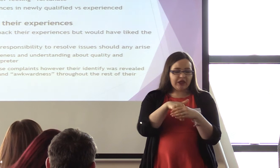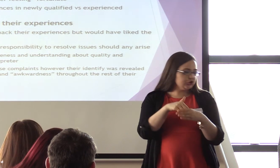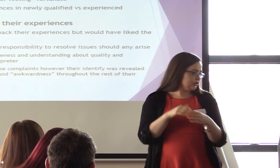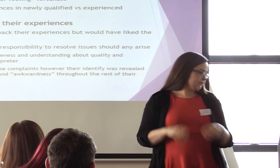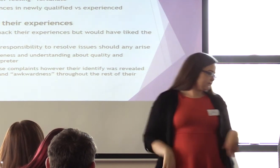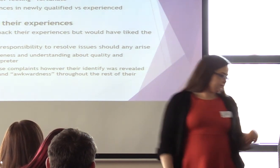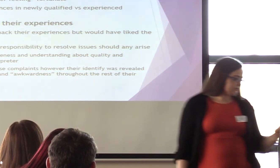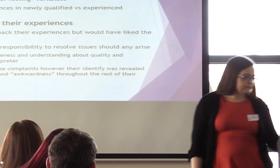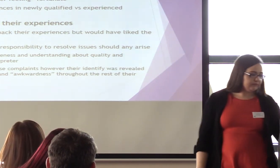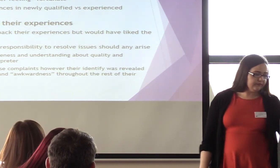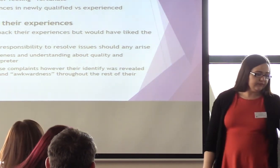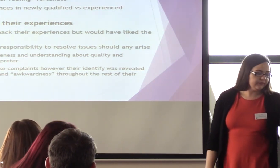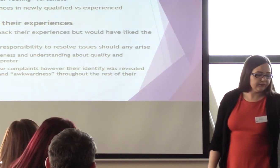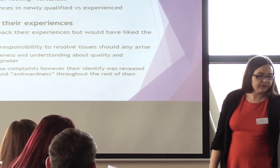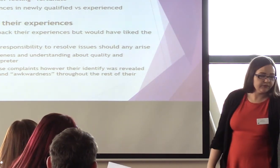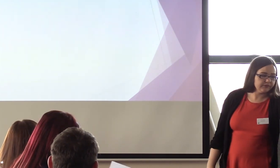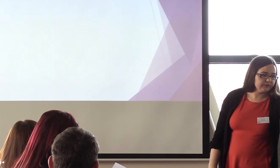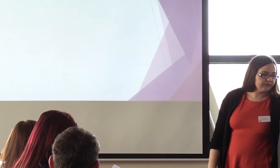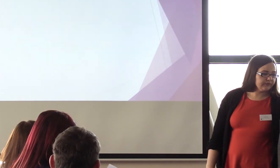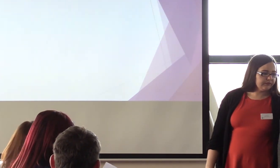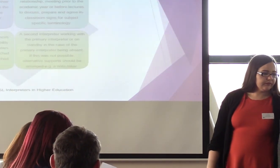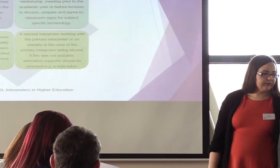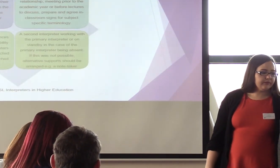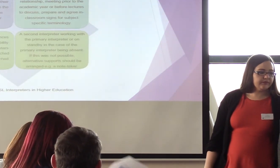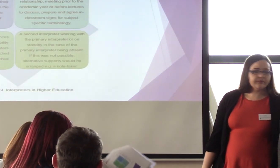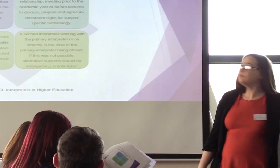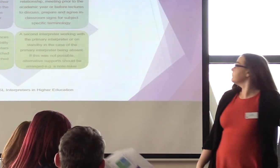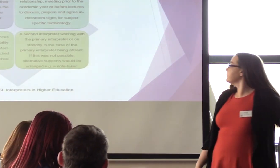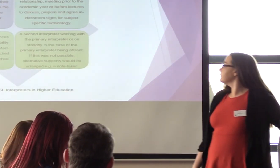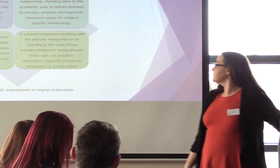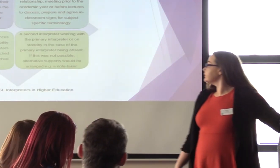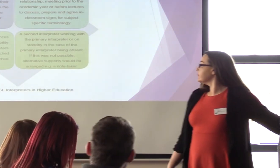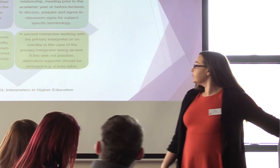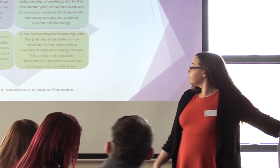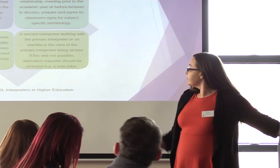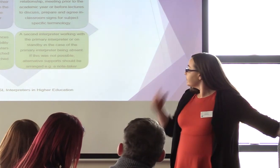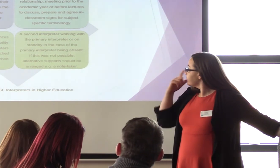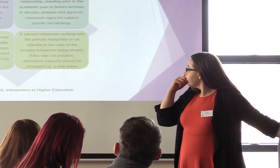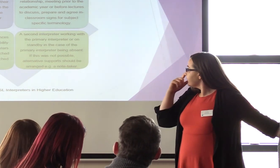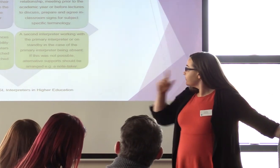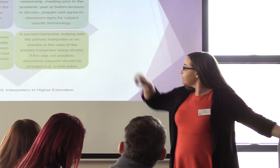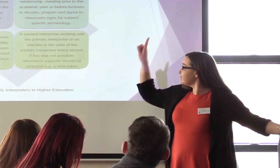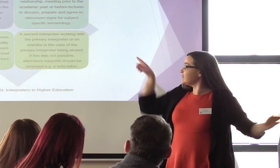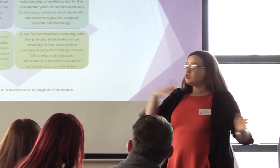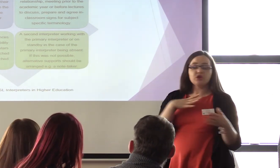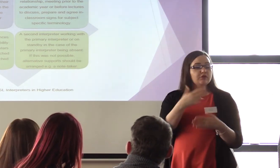environment of the student and affecting their ability to be included.